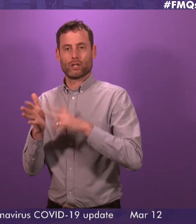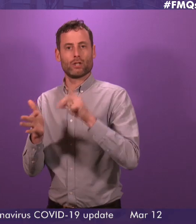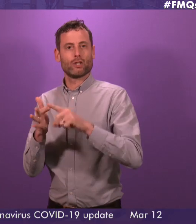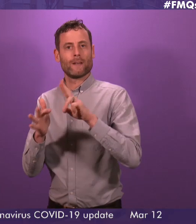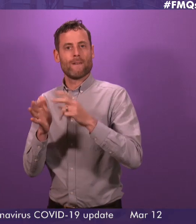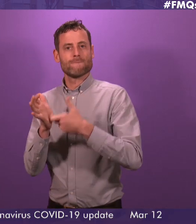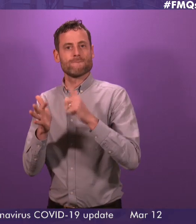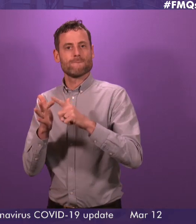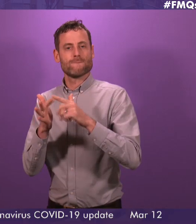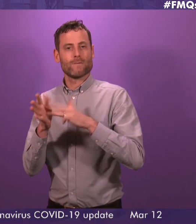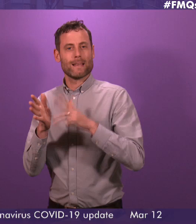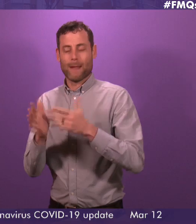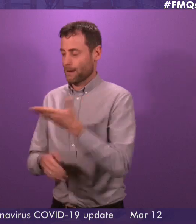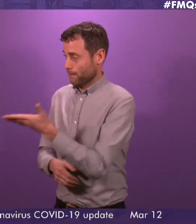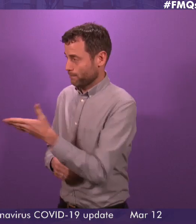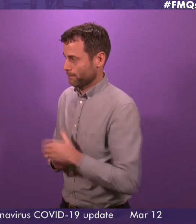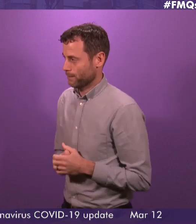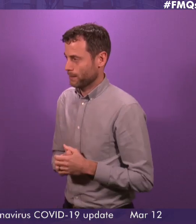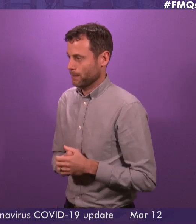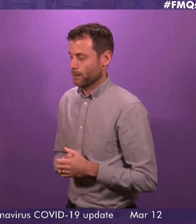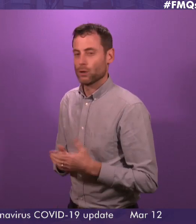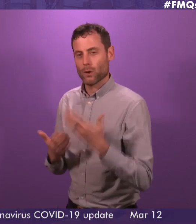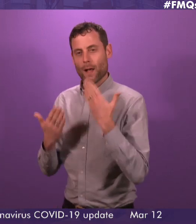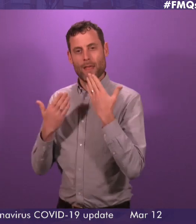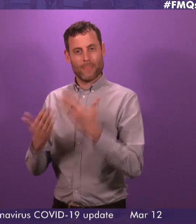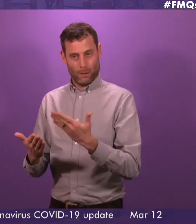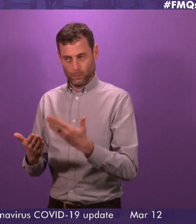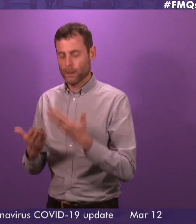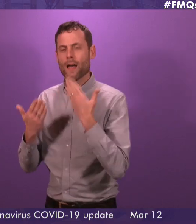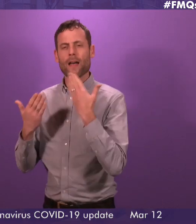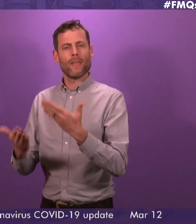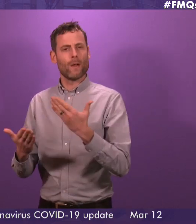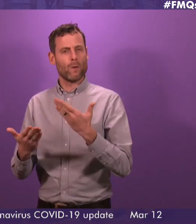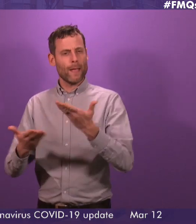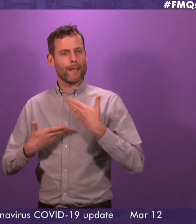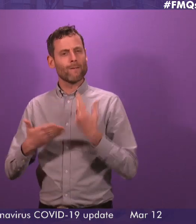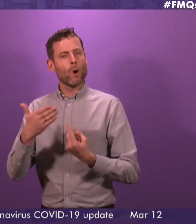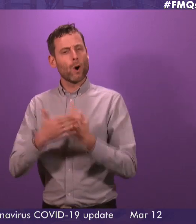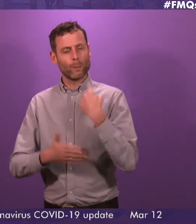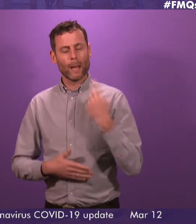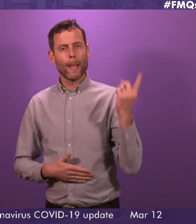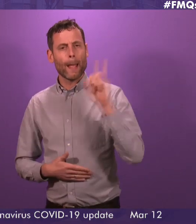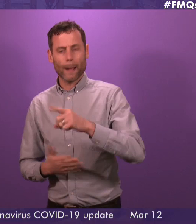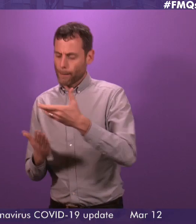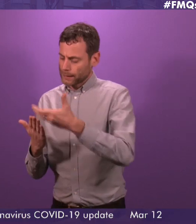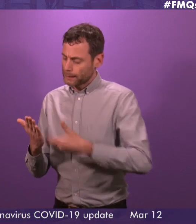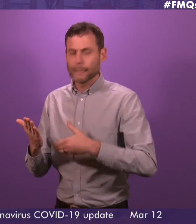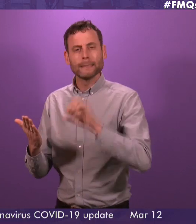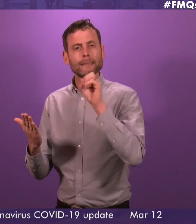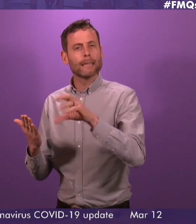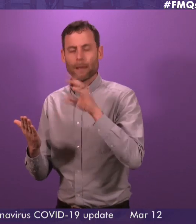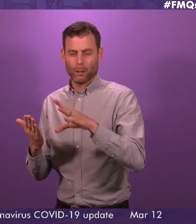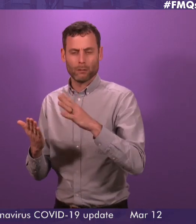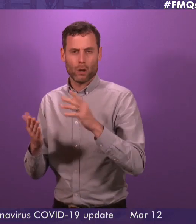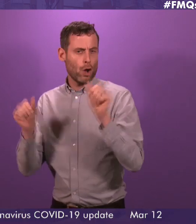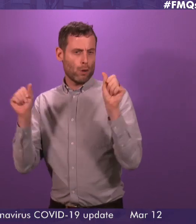Thank you very much, Presiding Officer, and thank you for the opportunity to make this short statement. It will be a brief statement. I